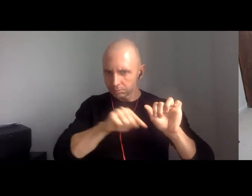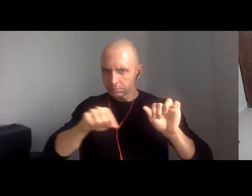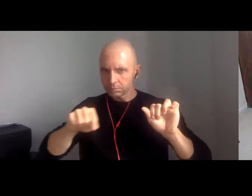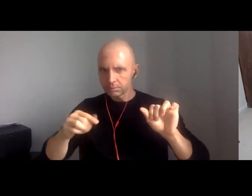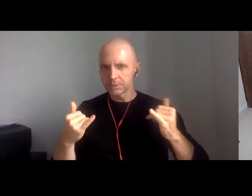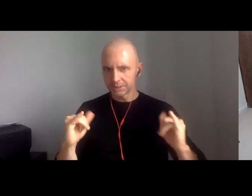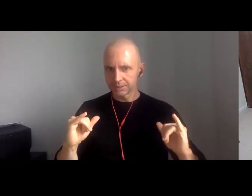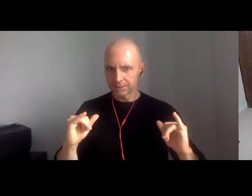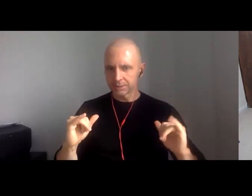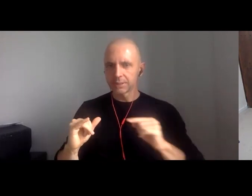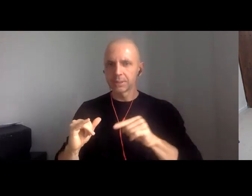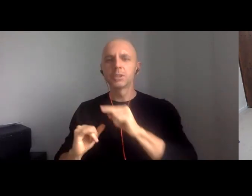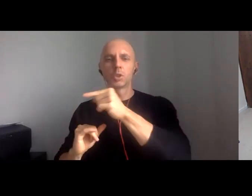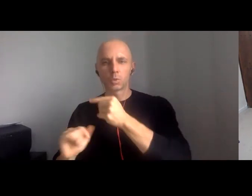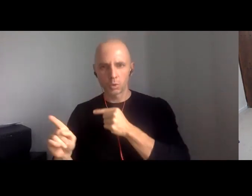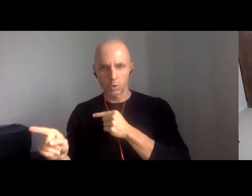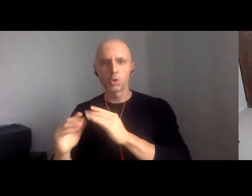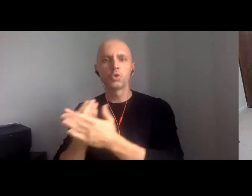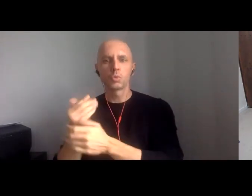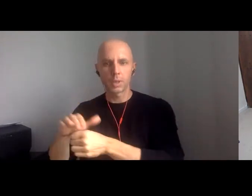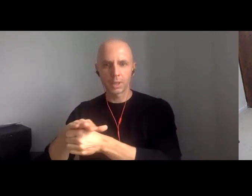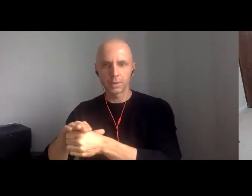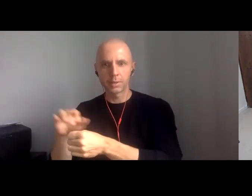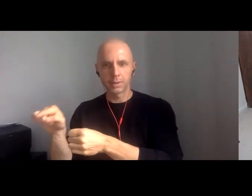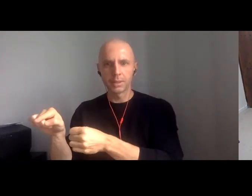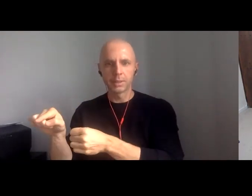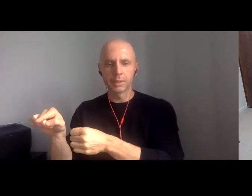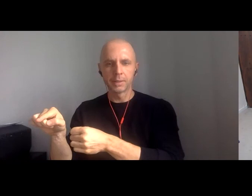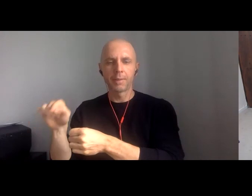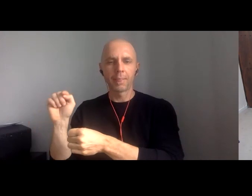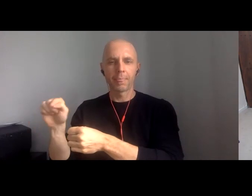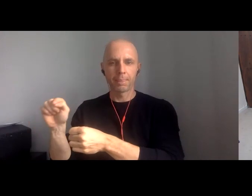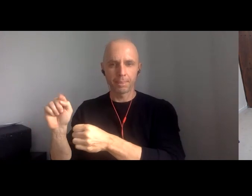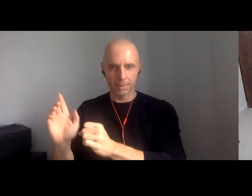is the Gamekeeper's Lodge, and we're trying to find out the exact location